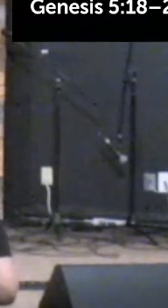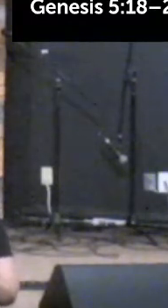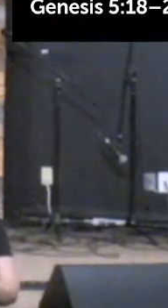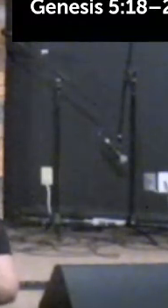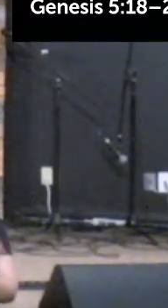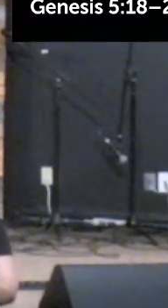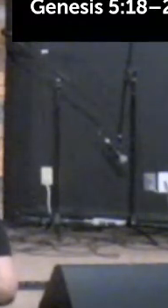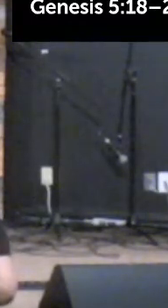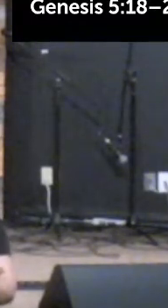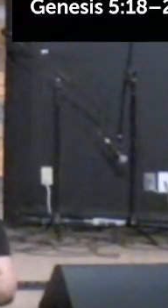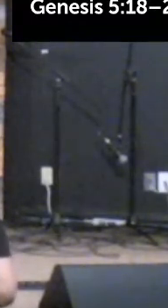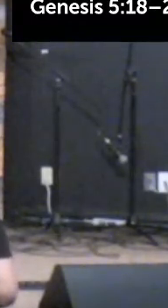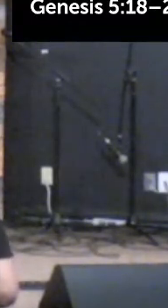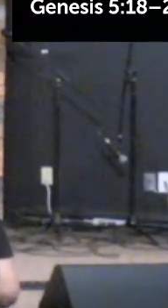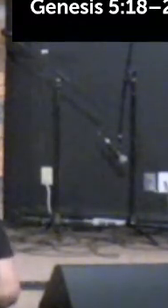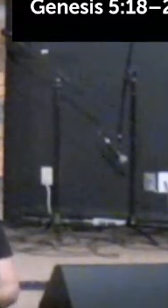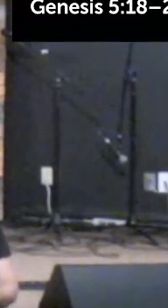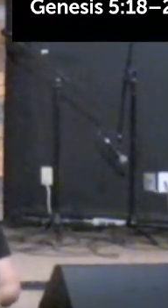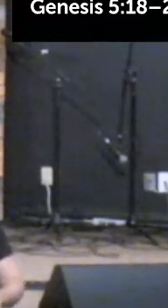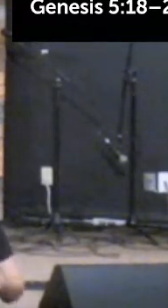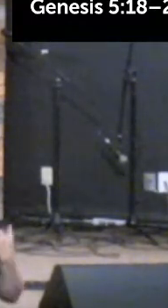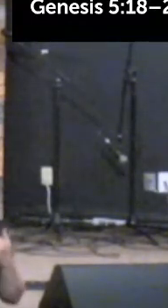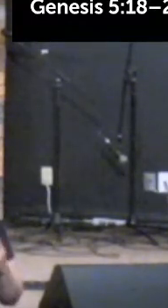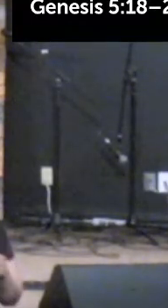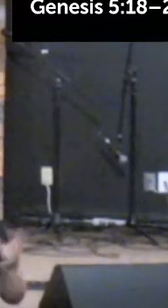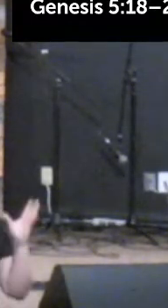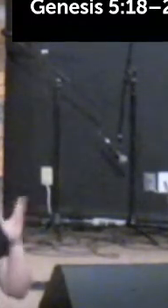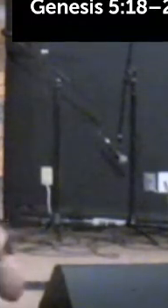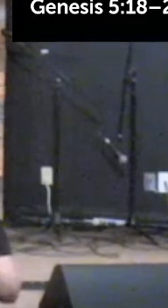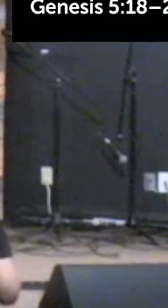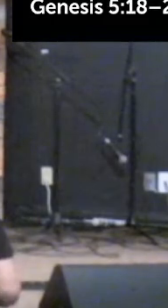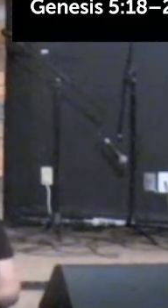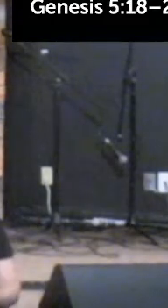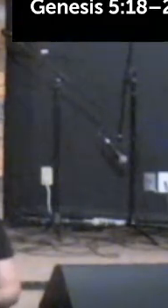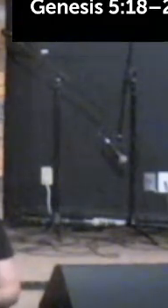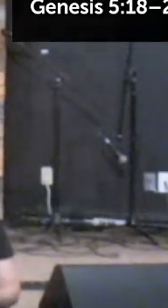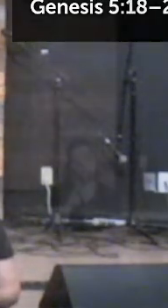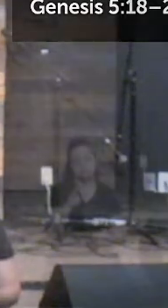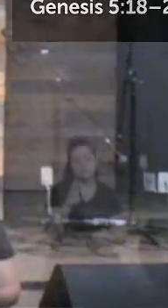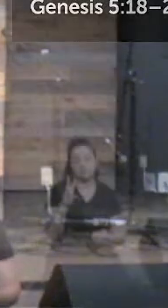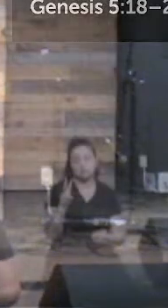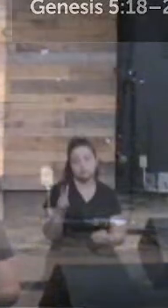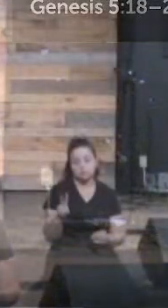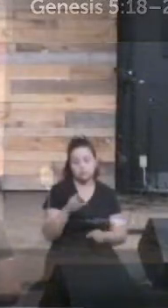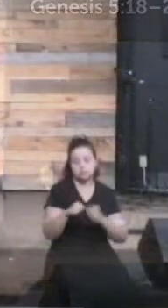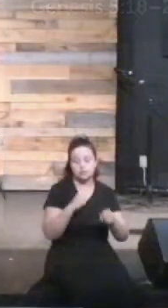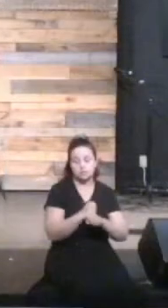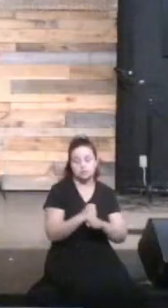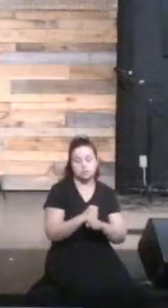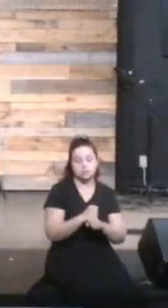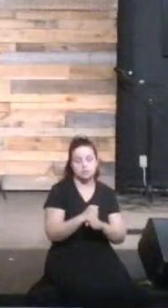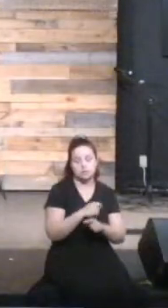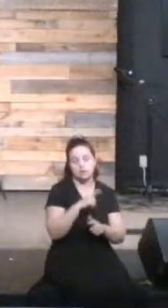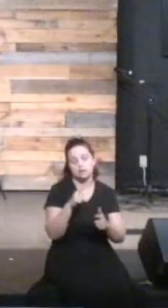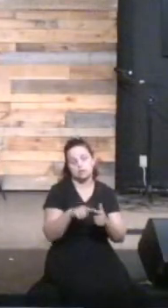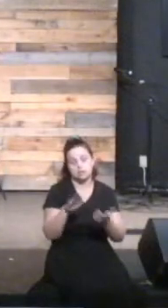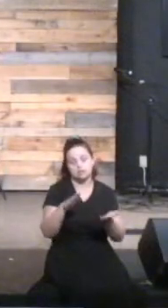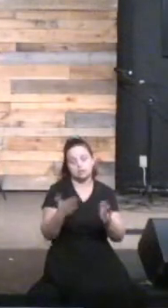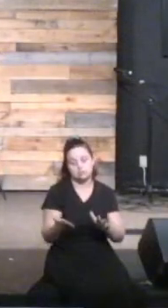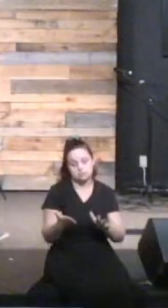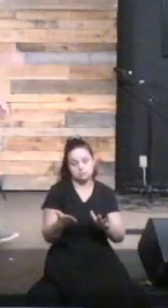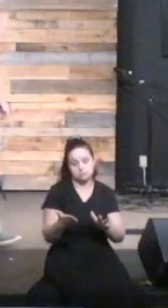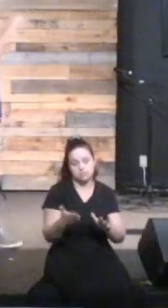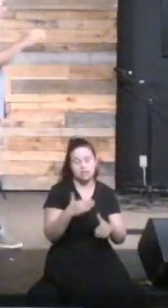of 962 years and then he died there is a pattern there Jared